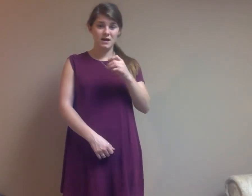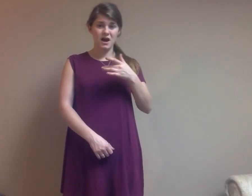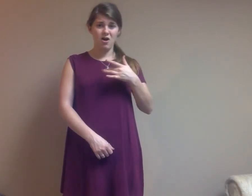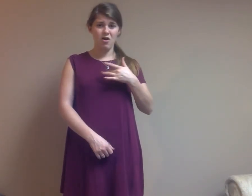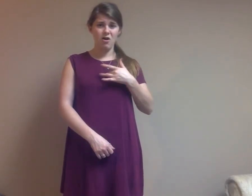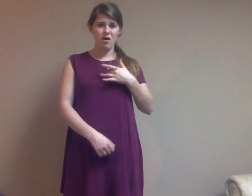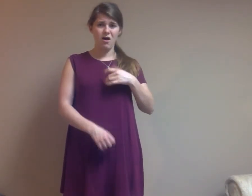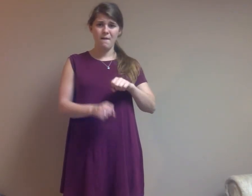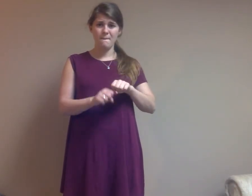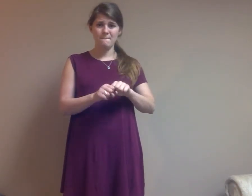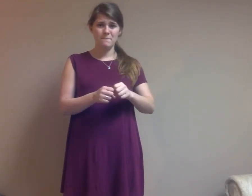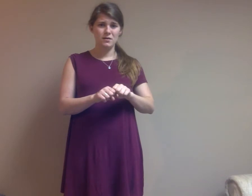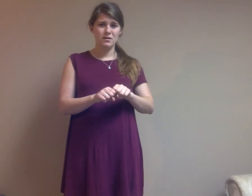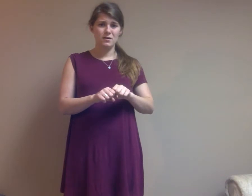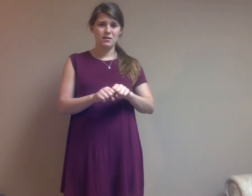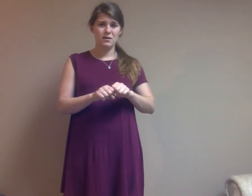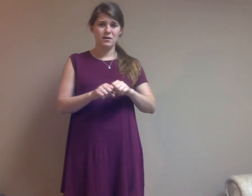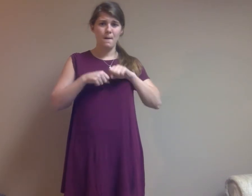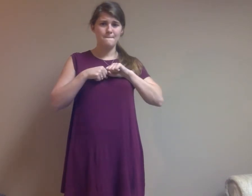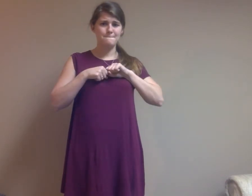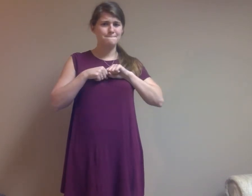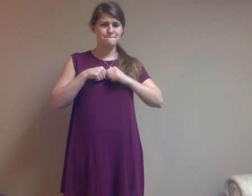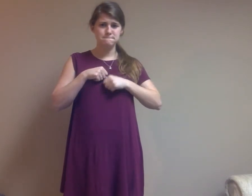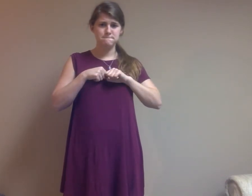First of all, I'm really sorry, and I'm sorry you're so upset.